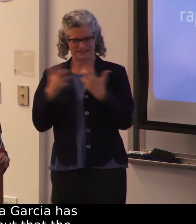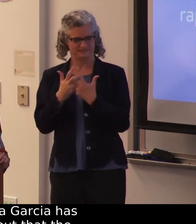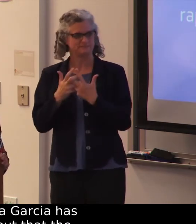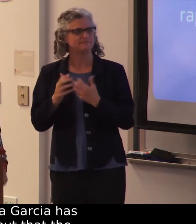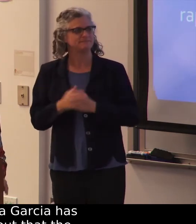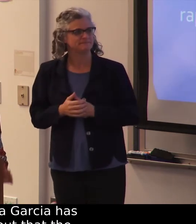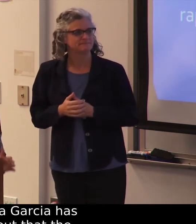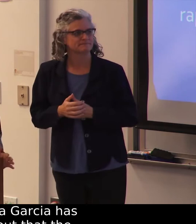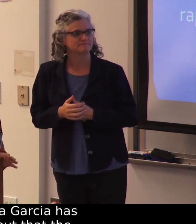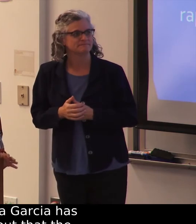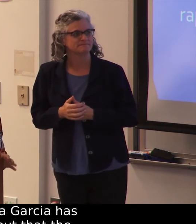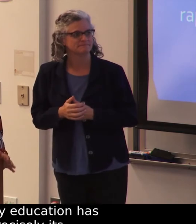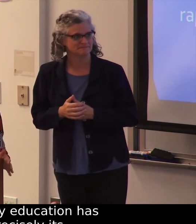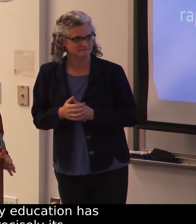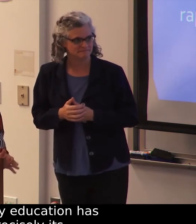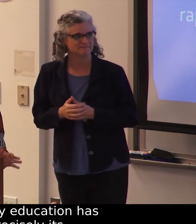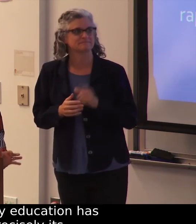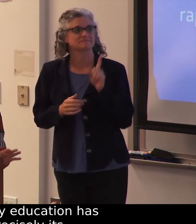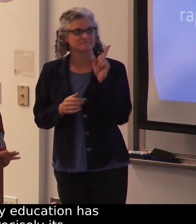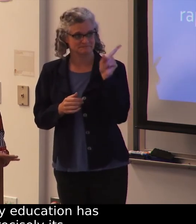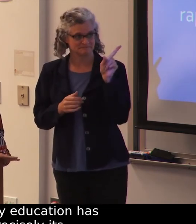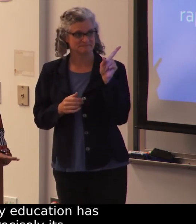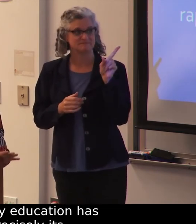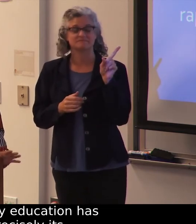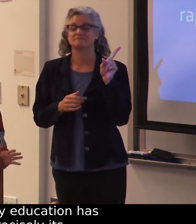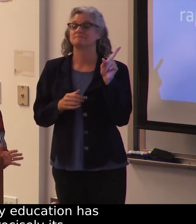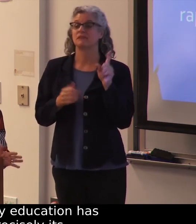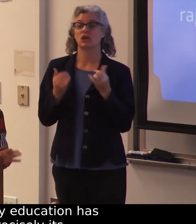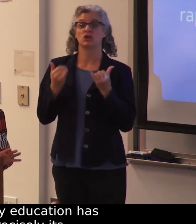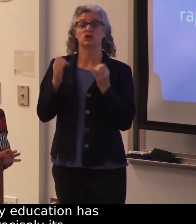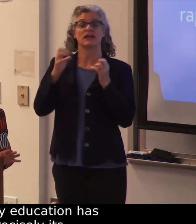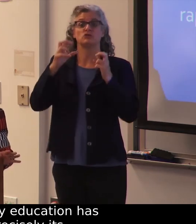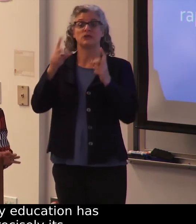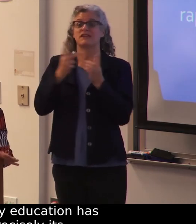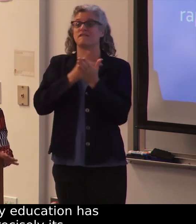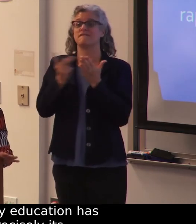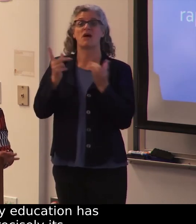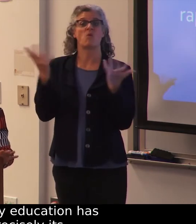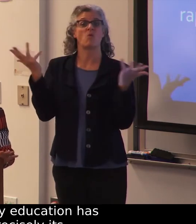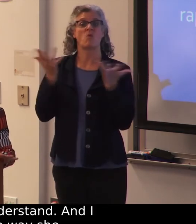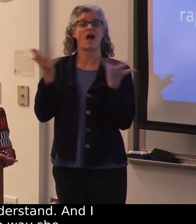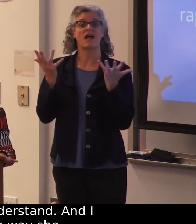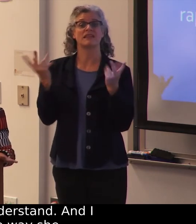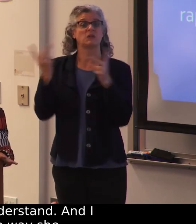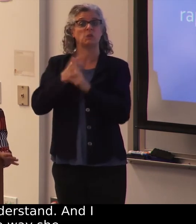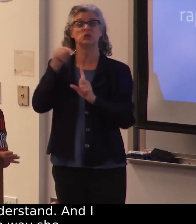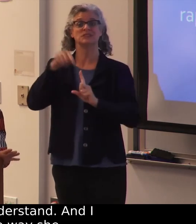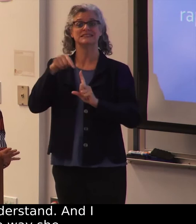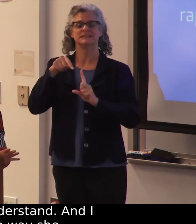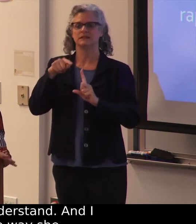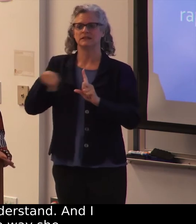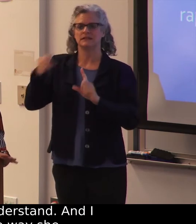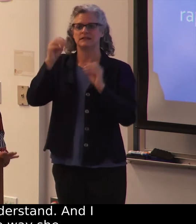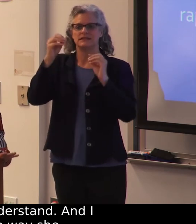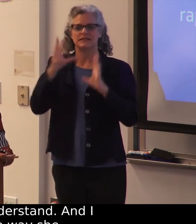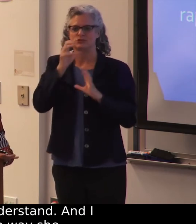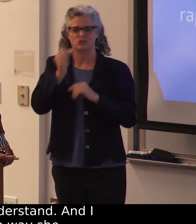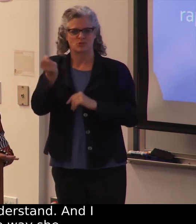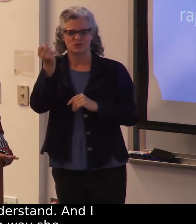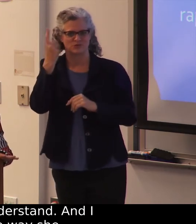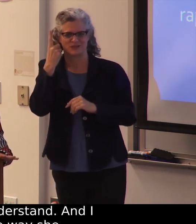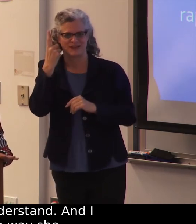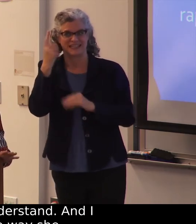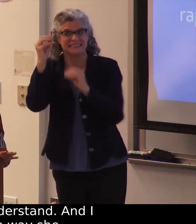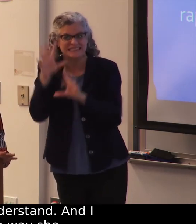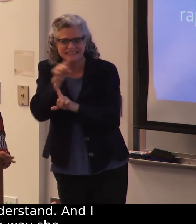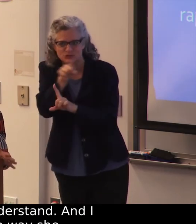pointed out that the greatest failure of contemporary education has been precisely its inability to help teachers understand, and I like the way she